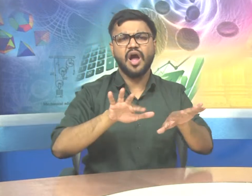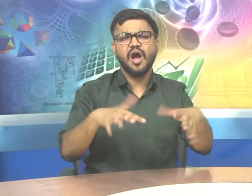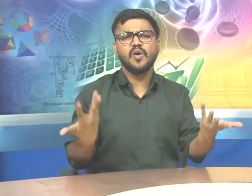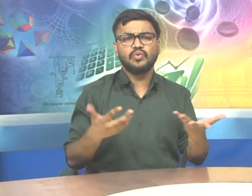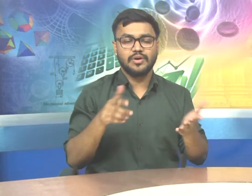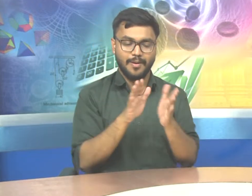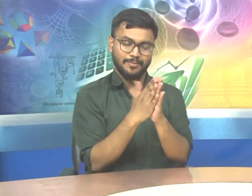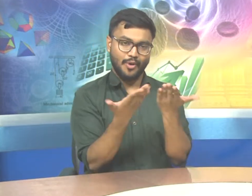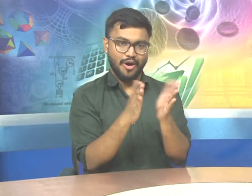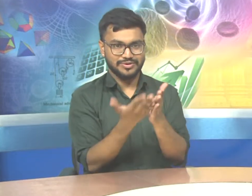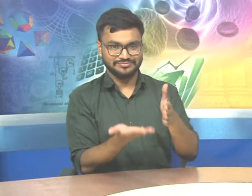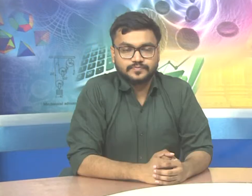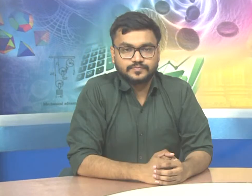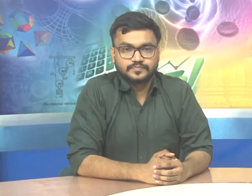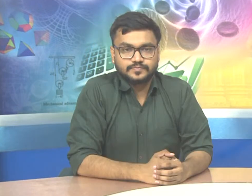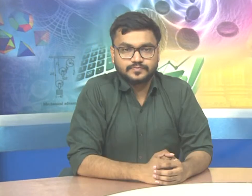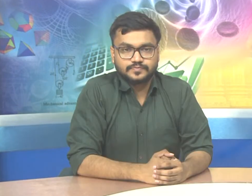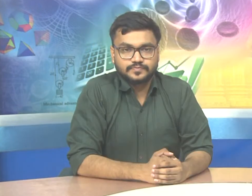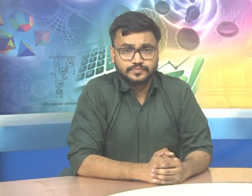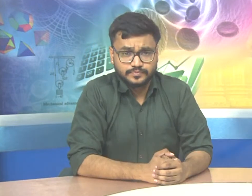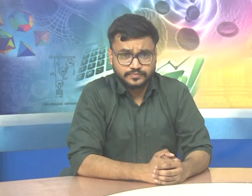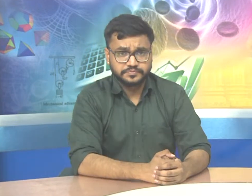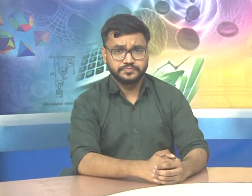Now we are going to start on top.